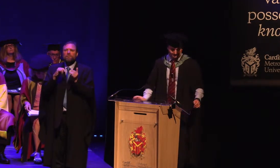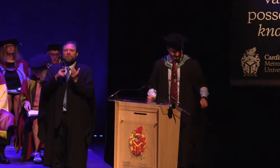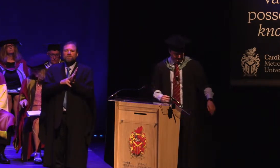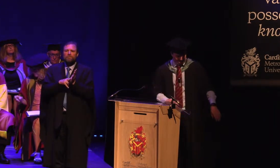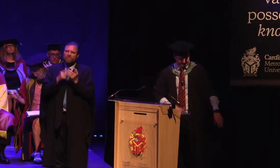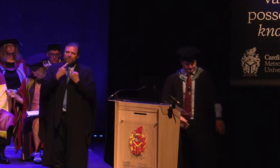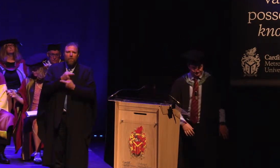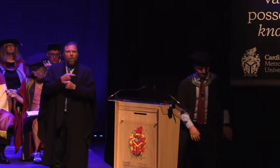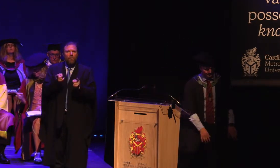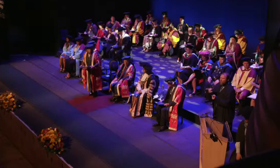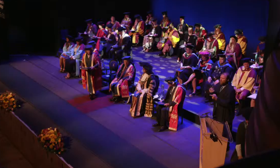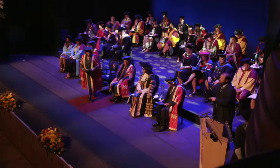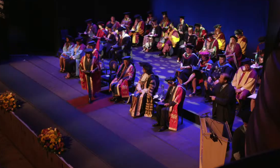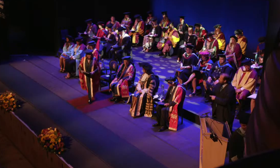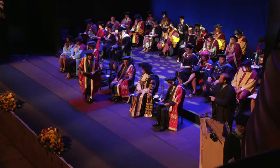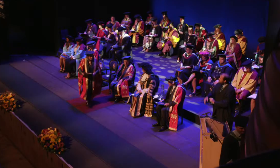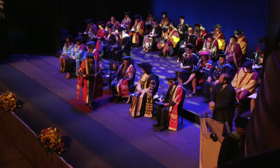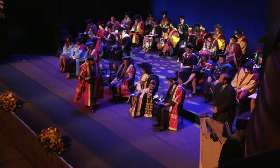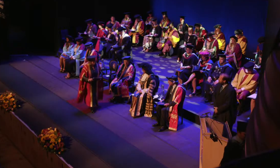fawr.